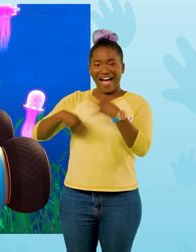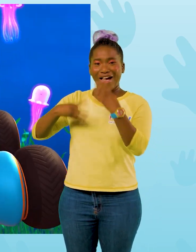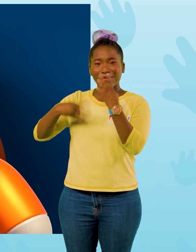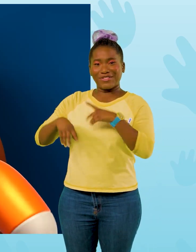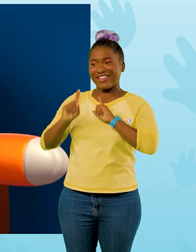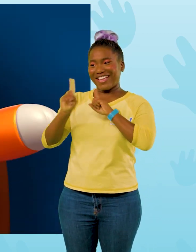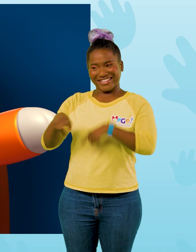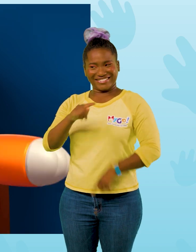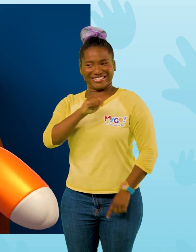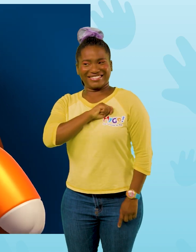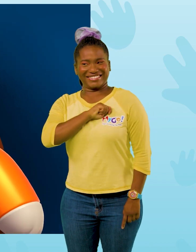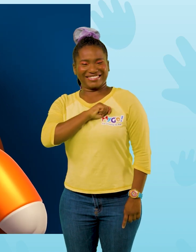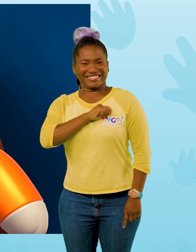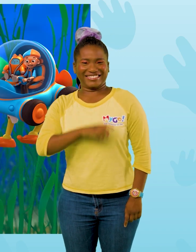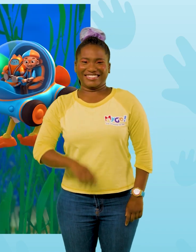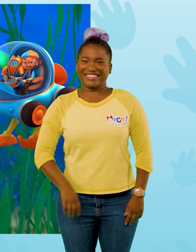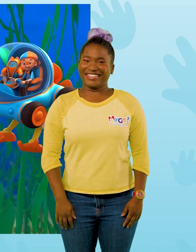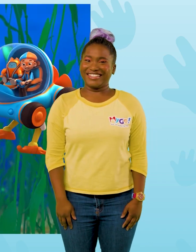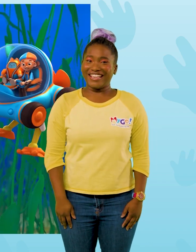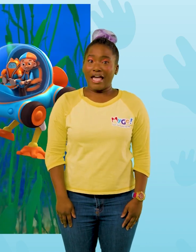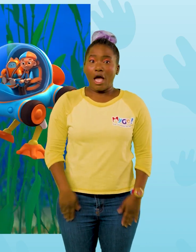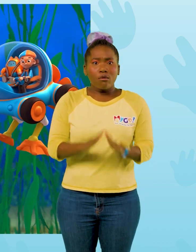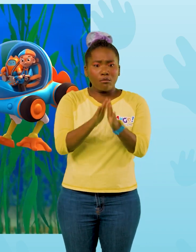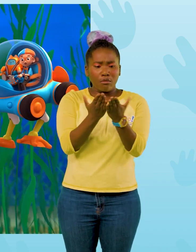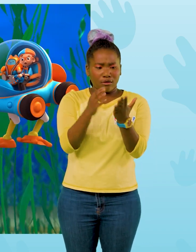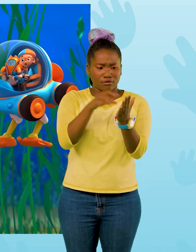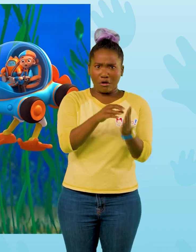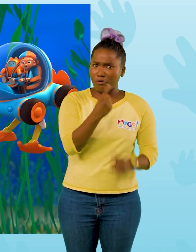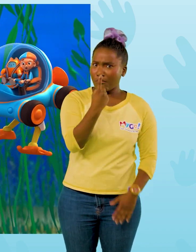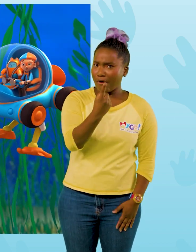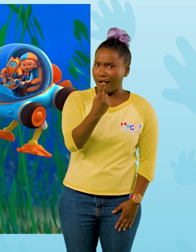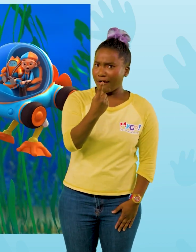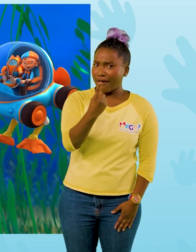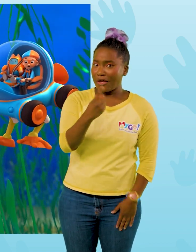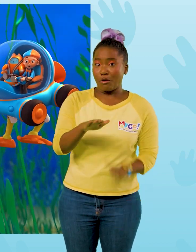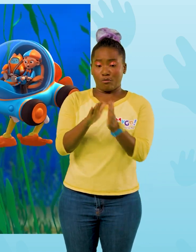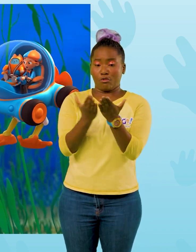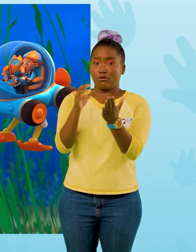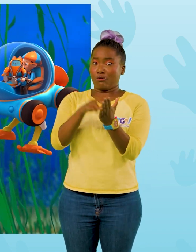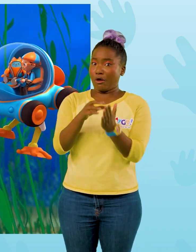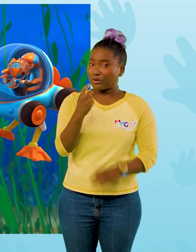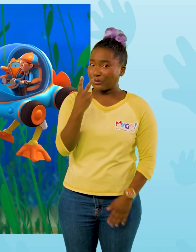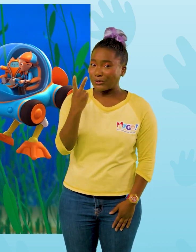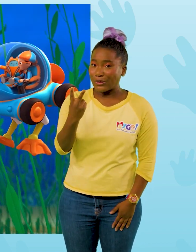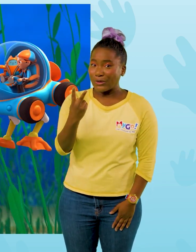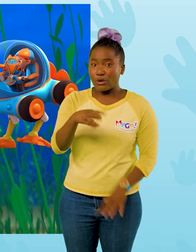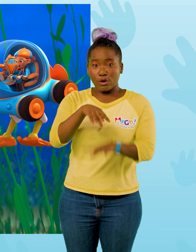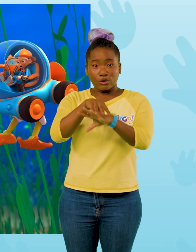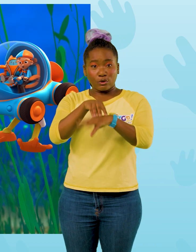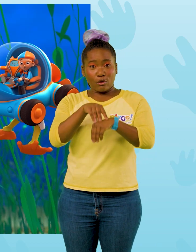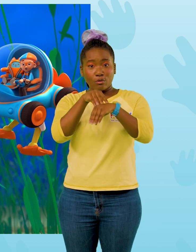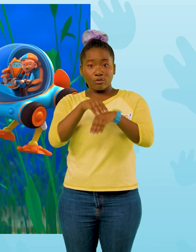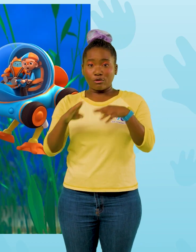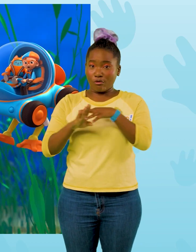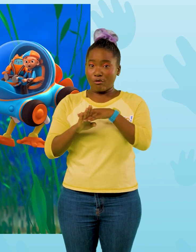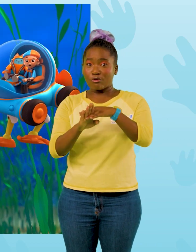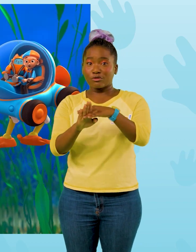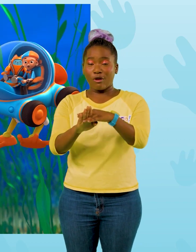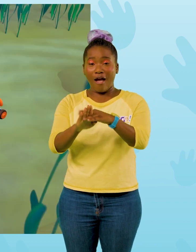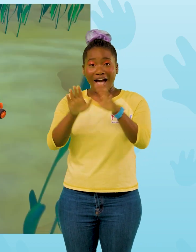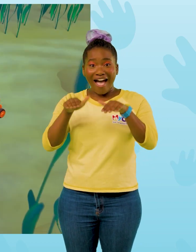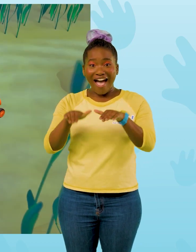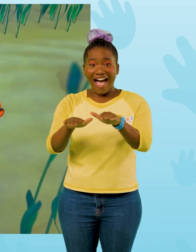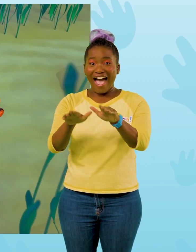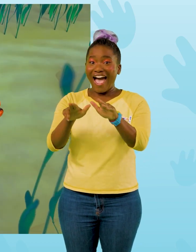answer, Tabs. And we're only on chapter 1. In chapter 2, there's an octopus and a shark